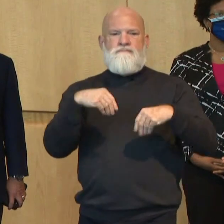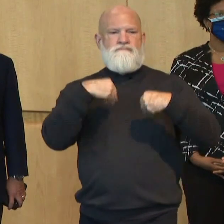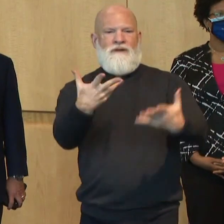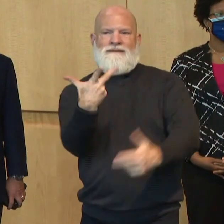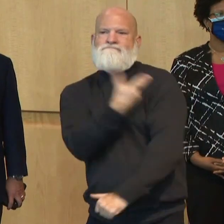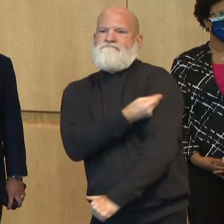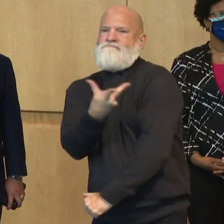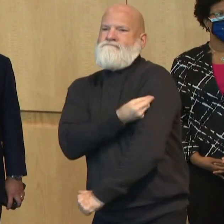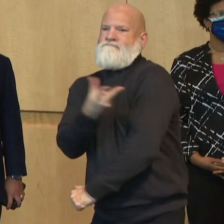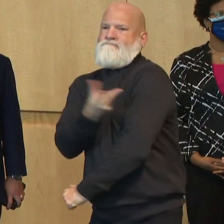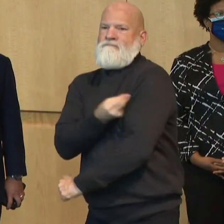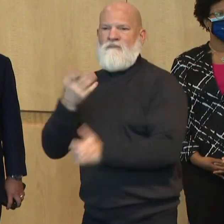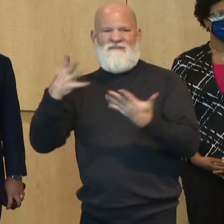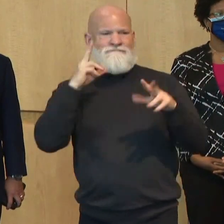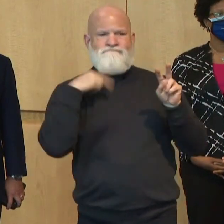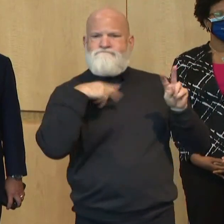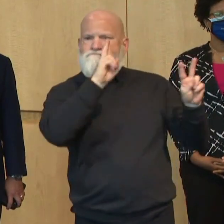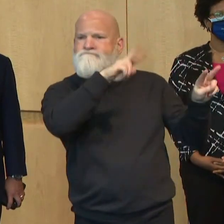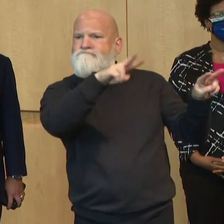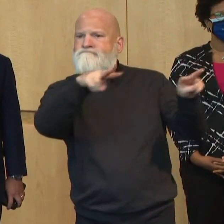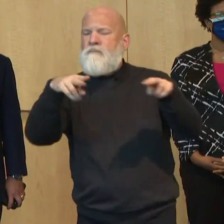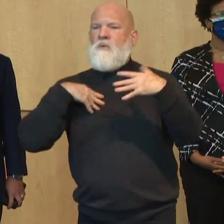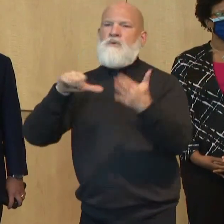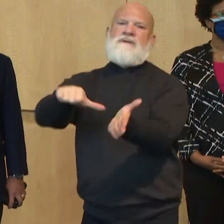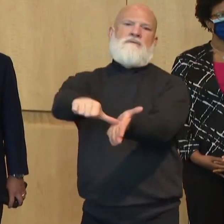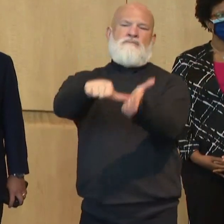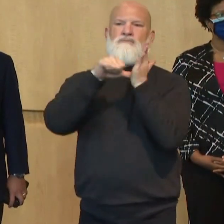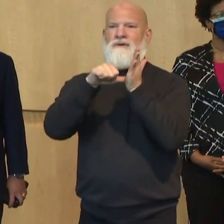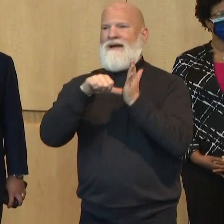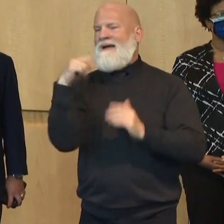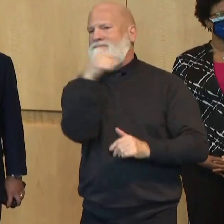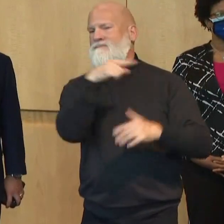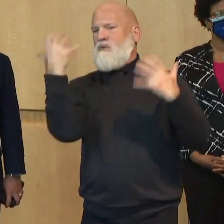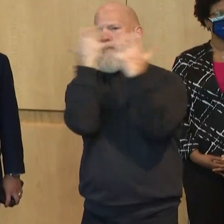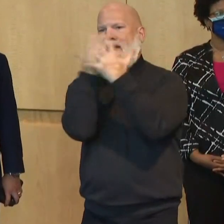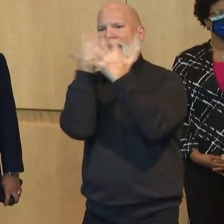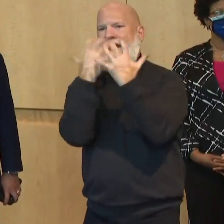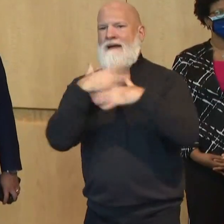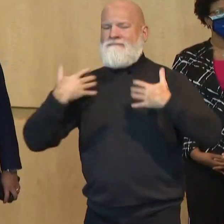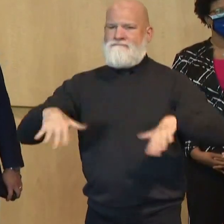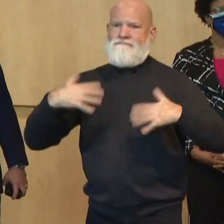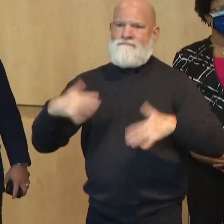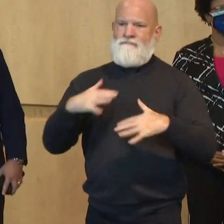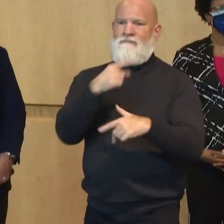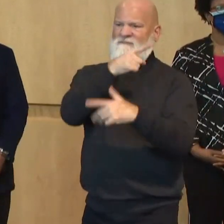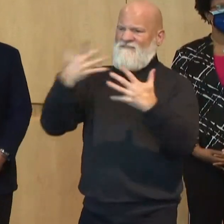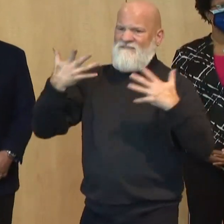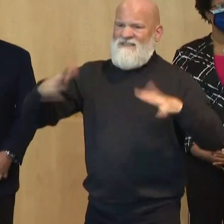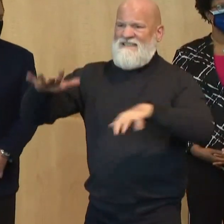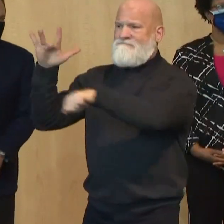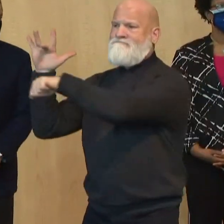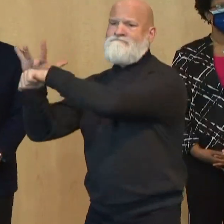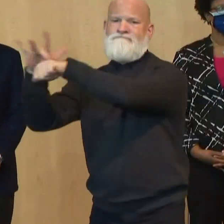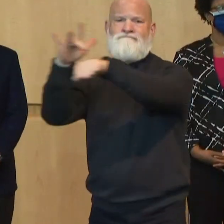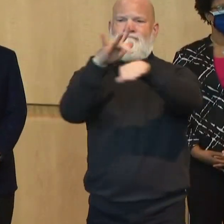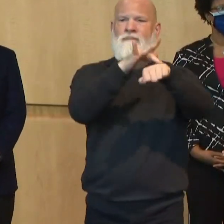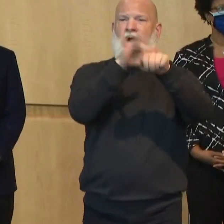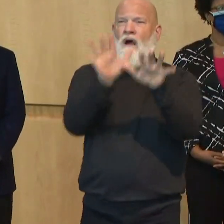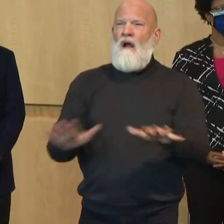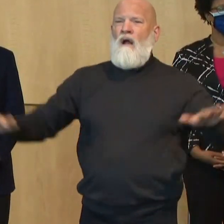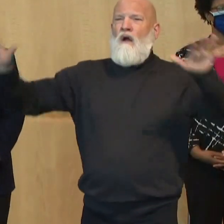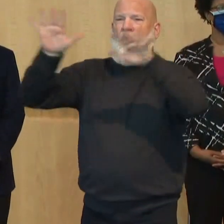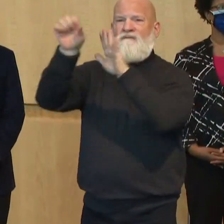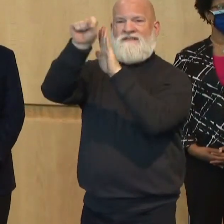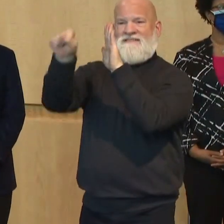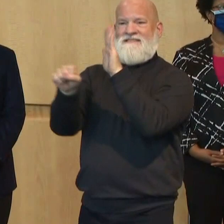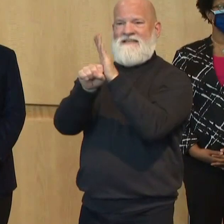much like what Dr. Toomey and I have seen in other parts of the state. It's just local communities, local counties, local health departments getting